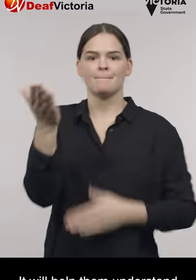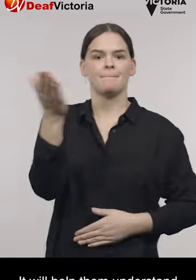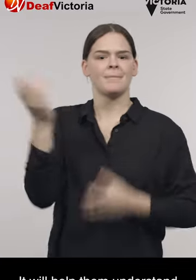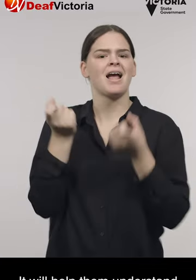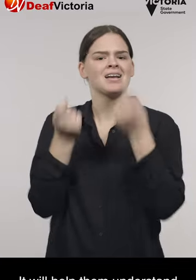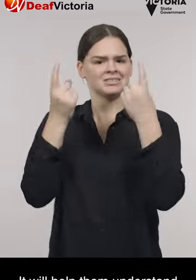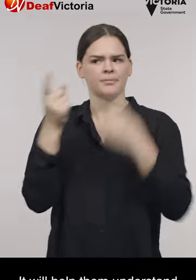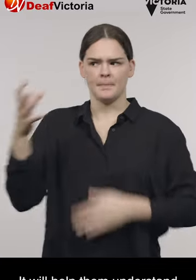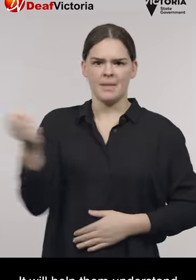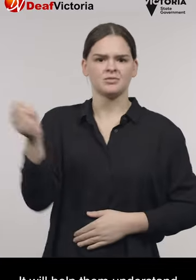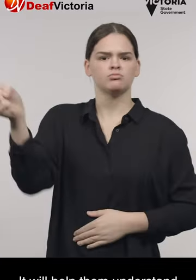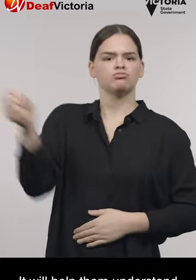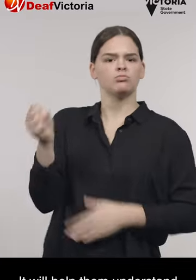them understand your right to an interpreter.